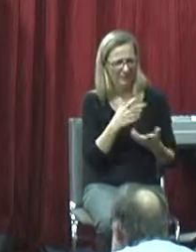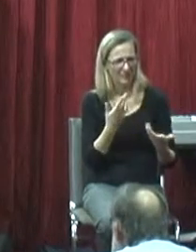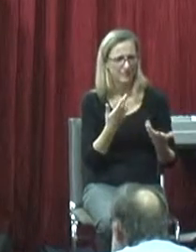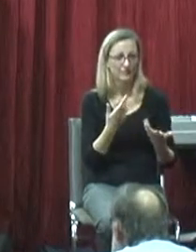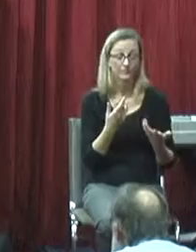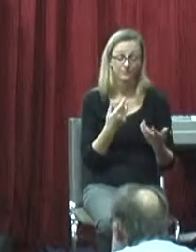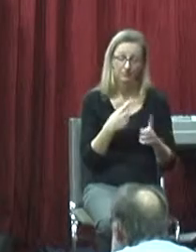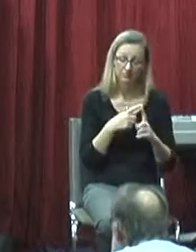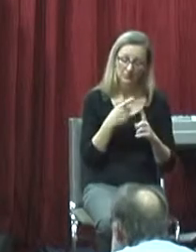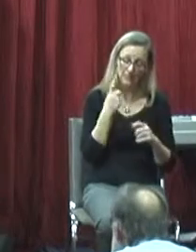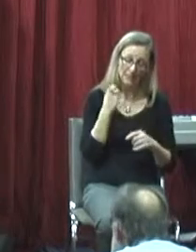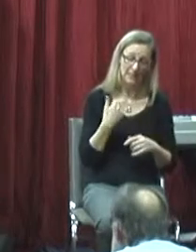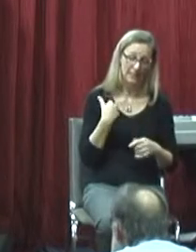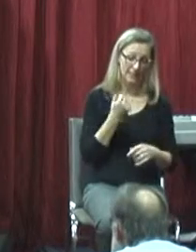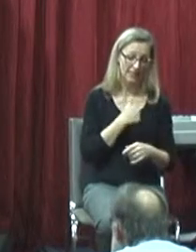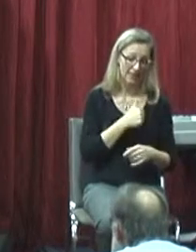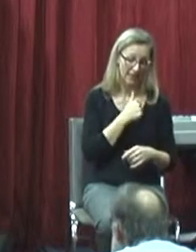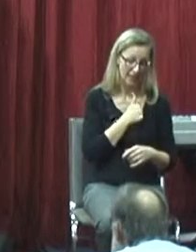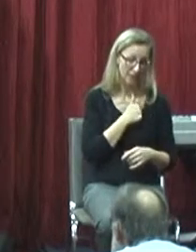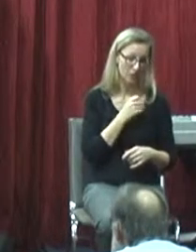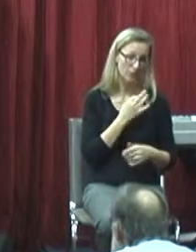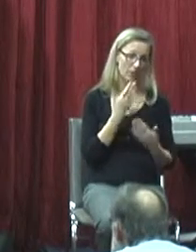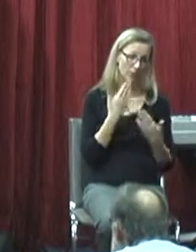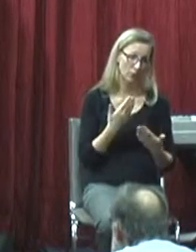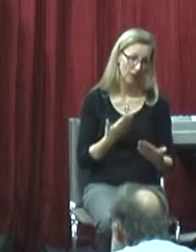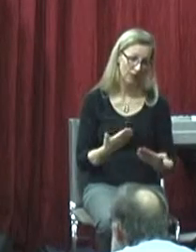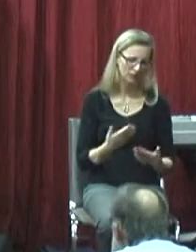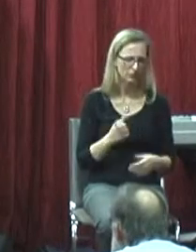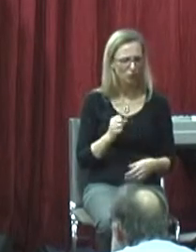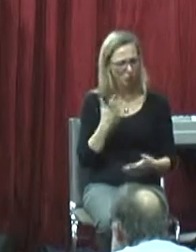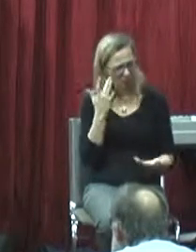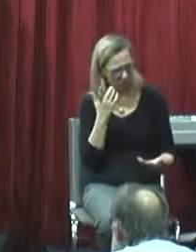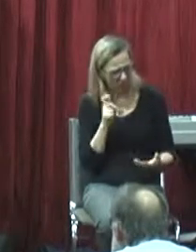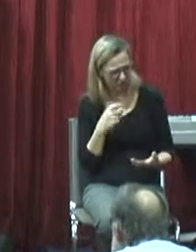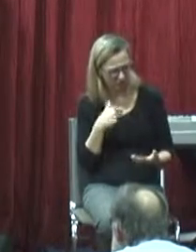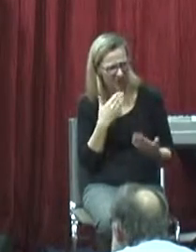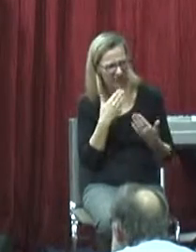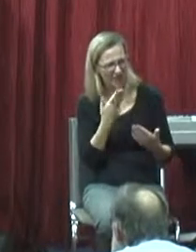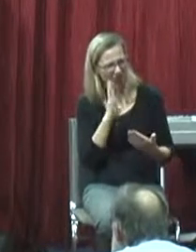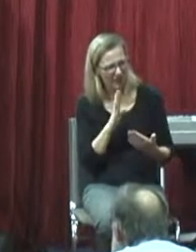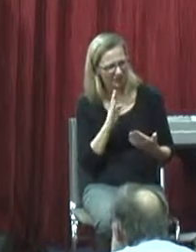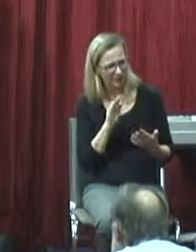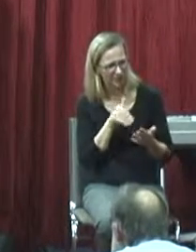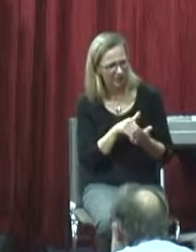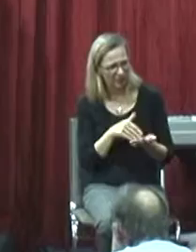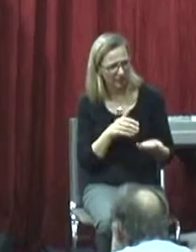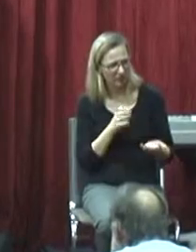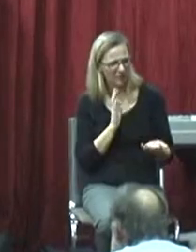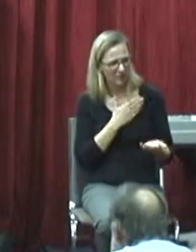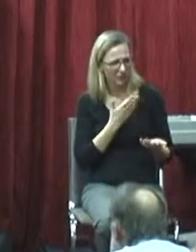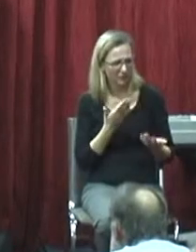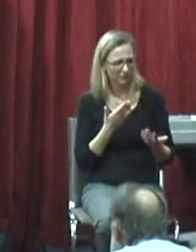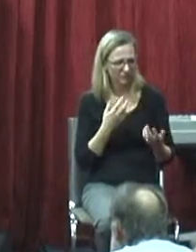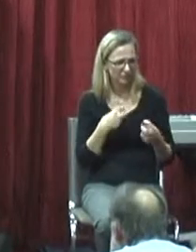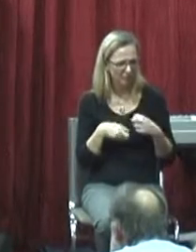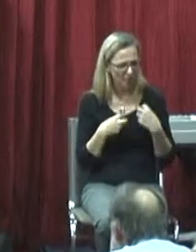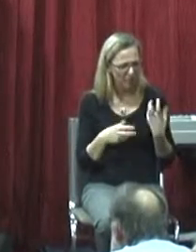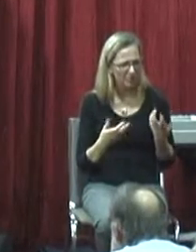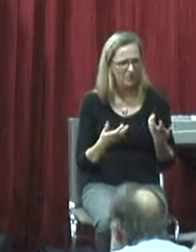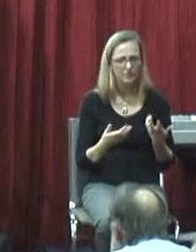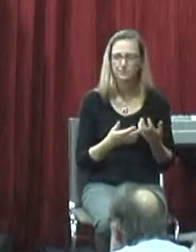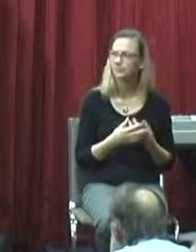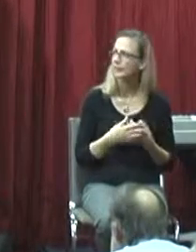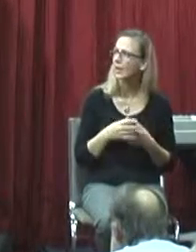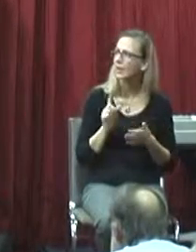So, why should we be thankful to God in the midst of our trials? There's a song that we sing. I just love the songs. It's not scripture, but I think